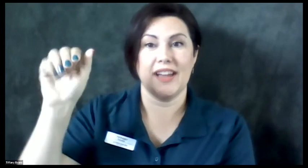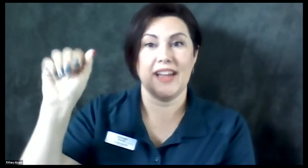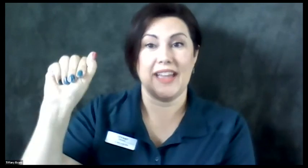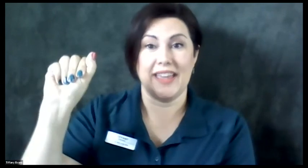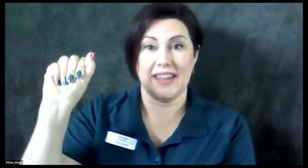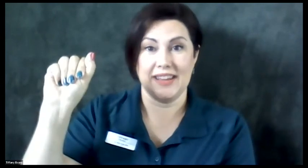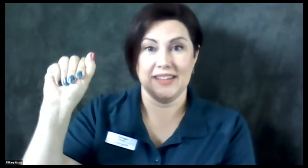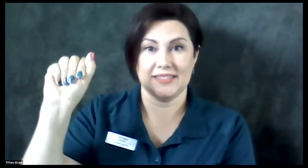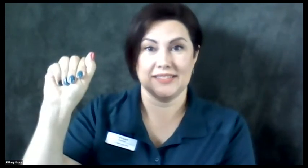A